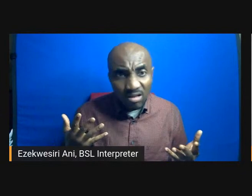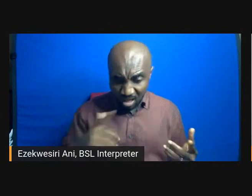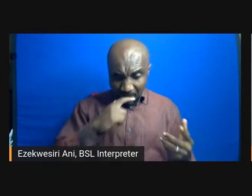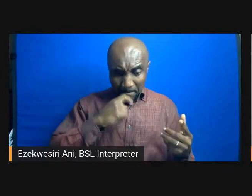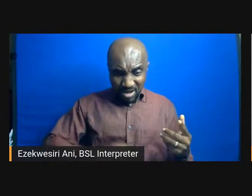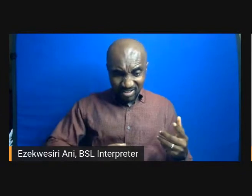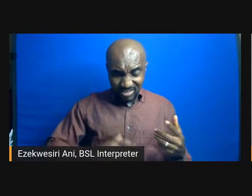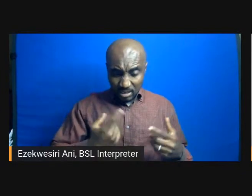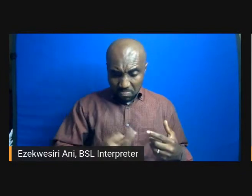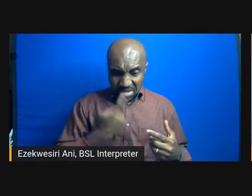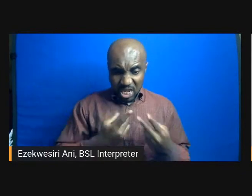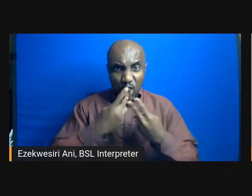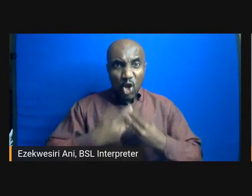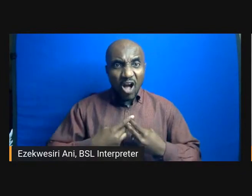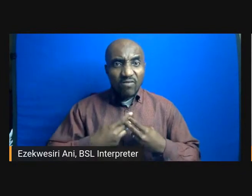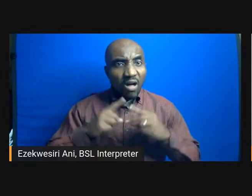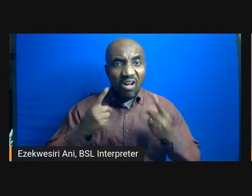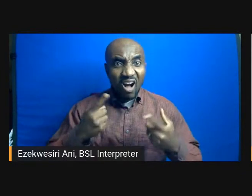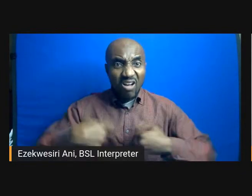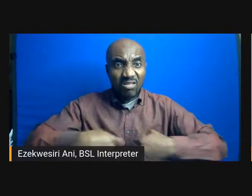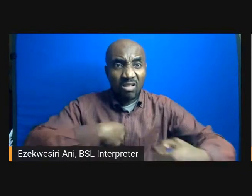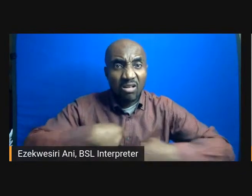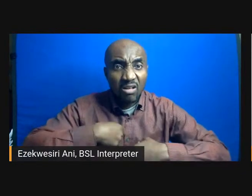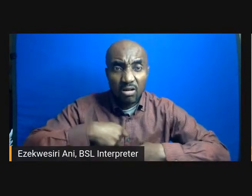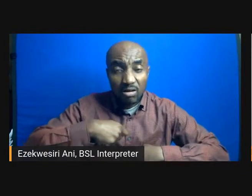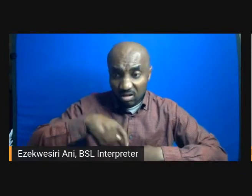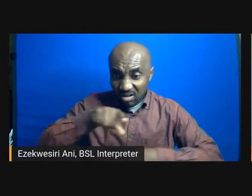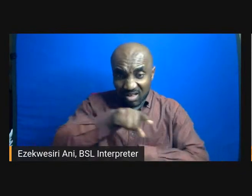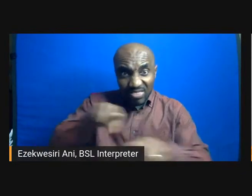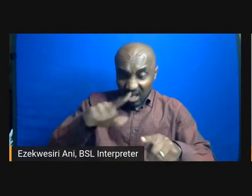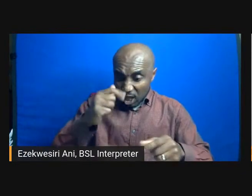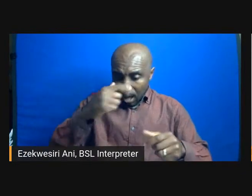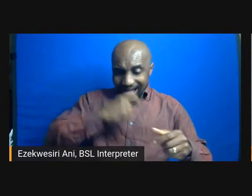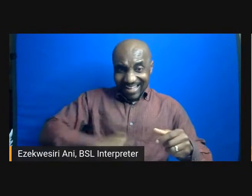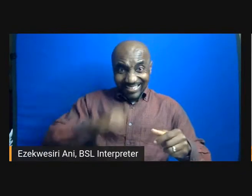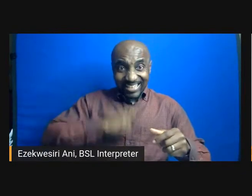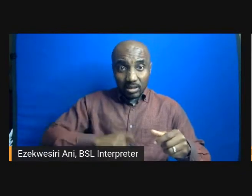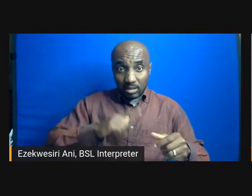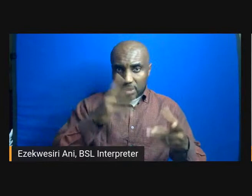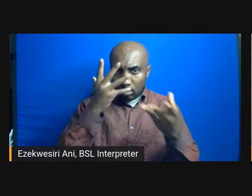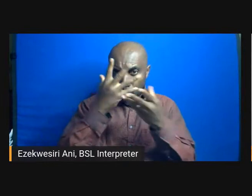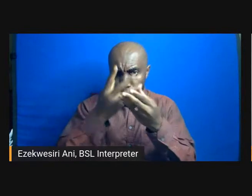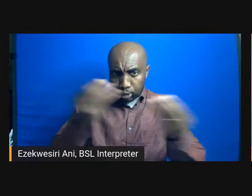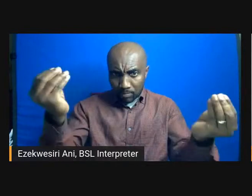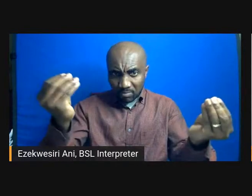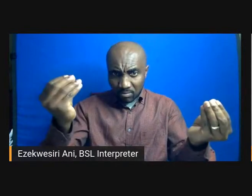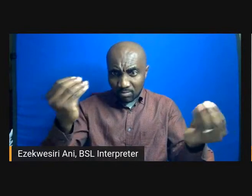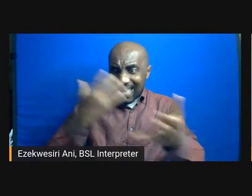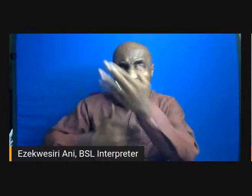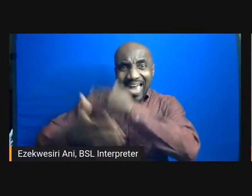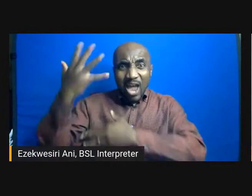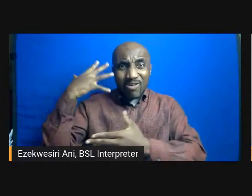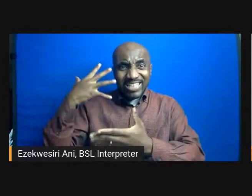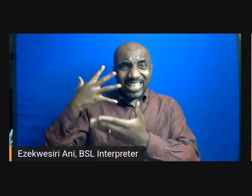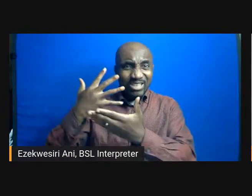personhood. Even their knowledge of who they were and their heritage was discredited.